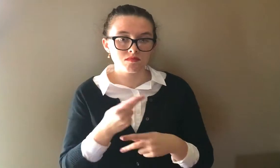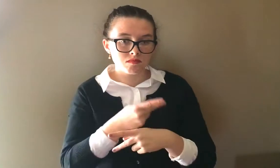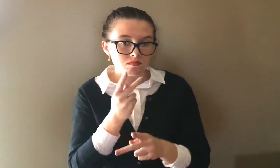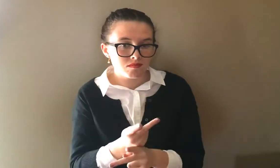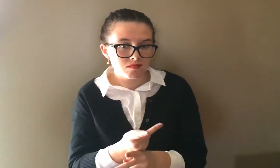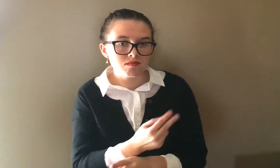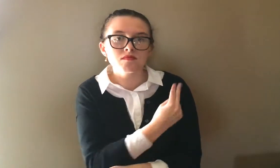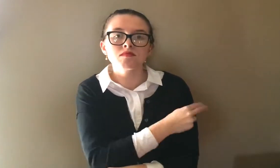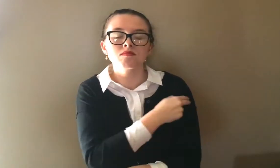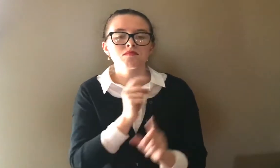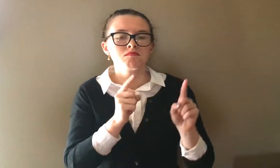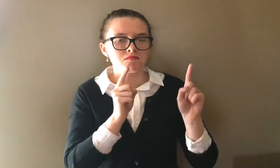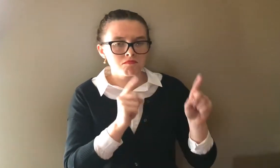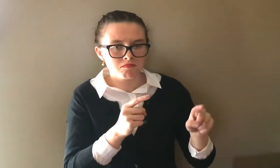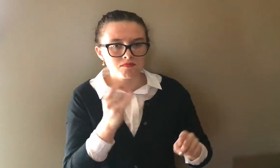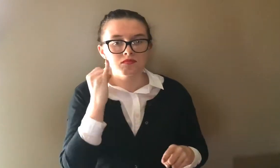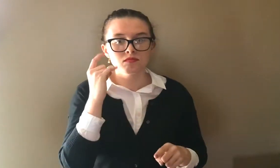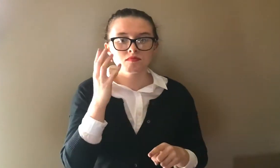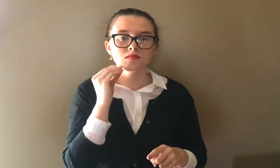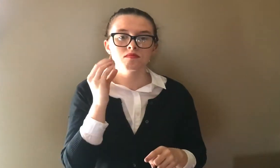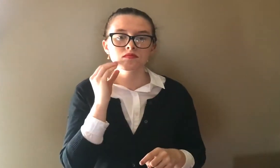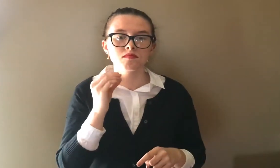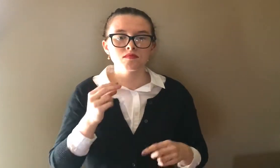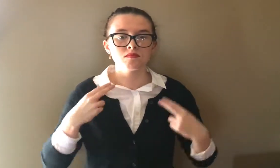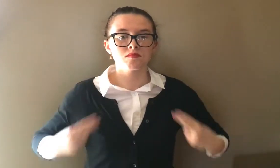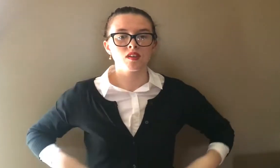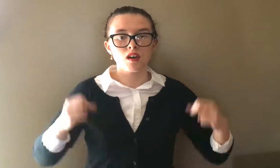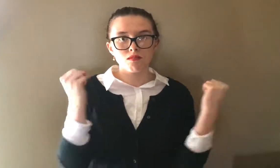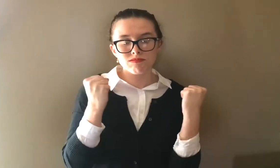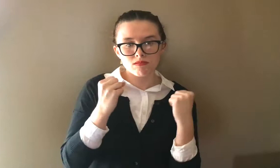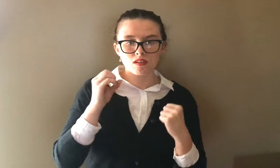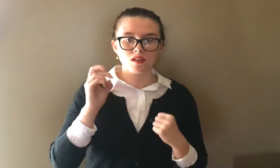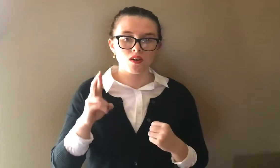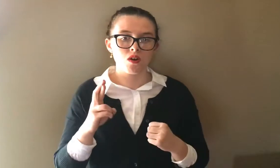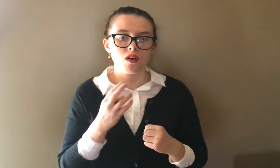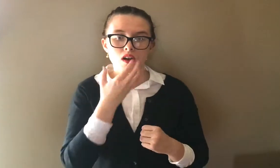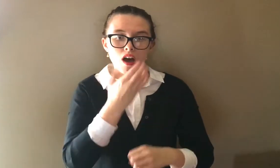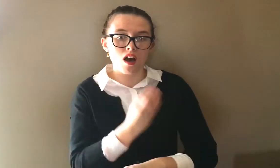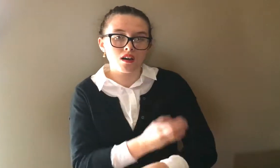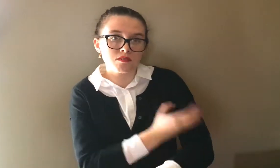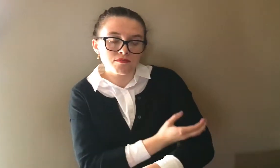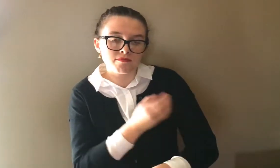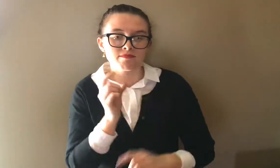our product or you experience hypothermia or burns, go to the hospital.